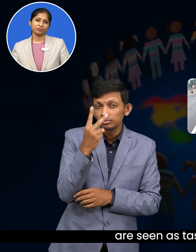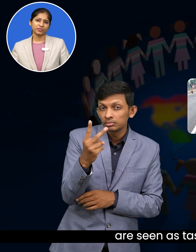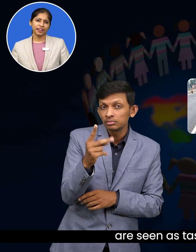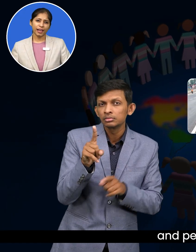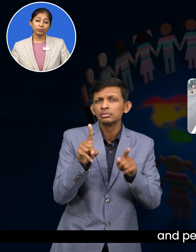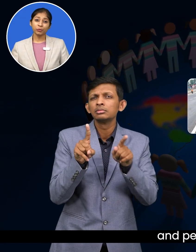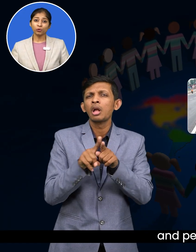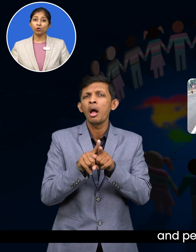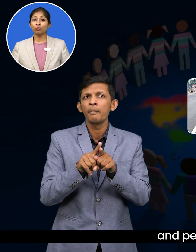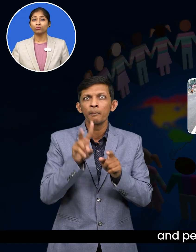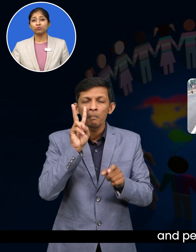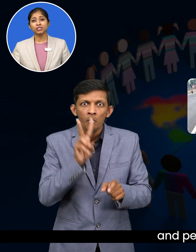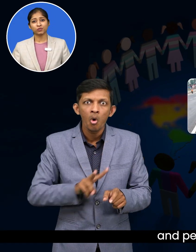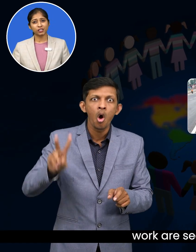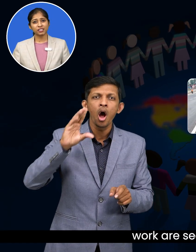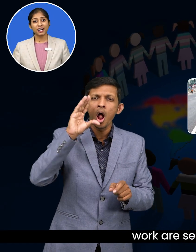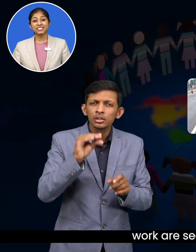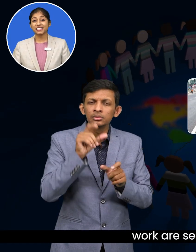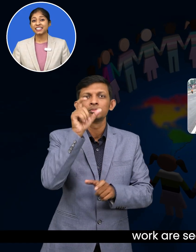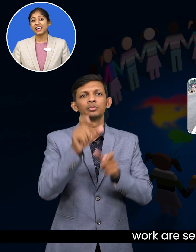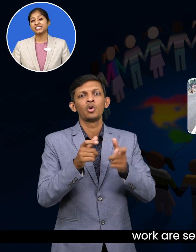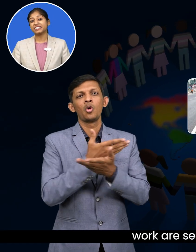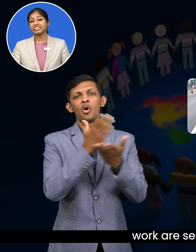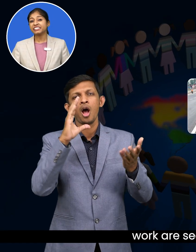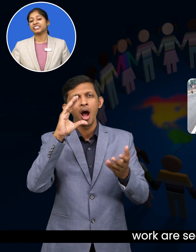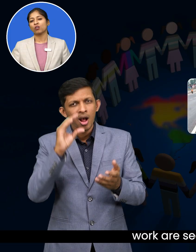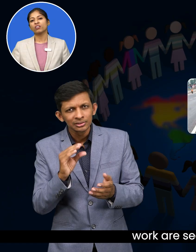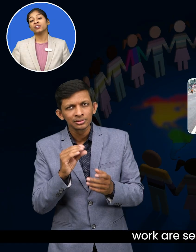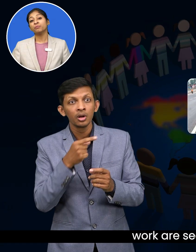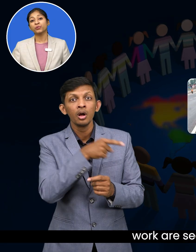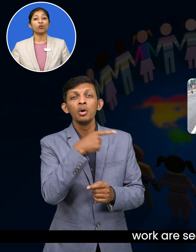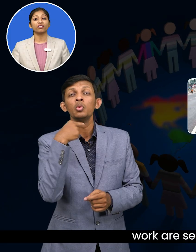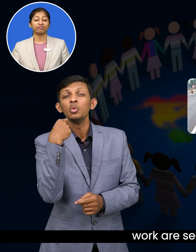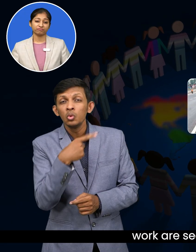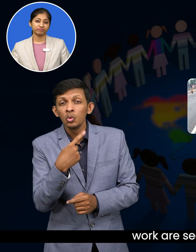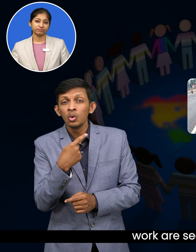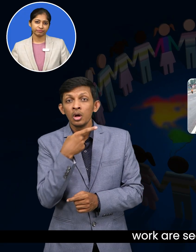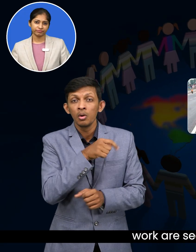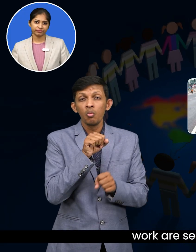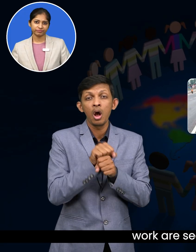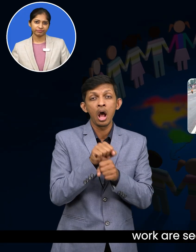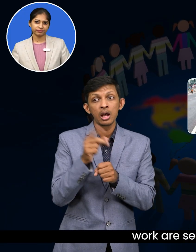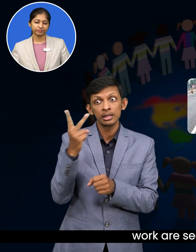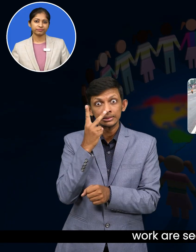value, and people who do this work are seen as dirty or impure.